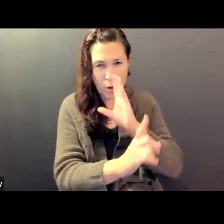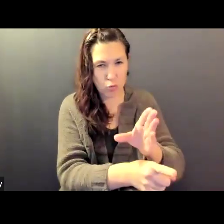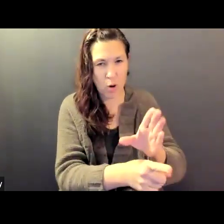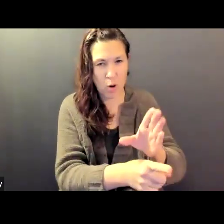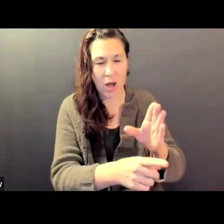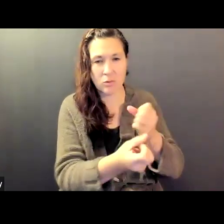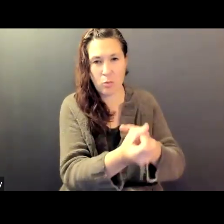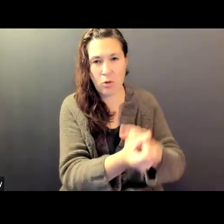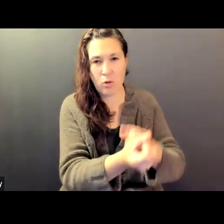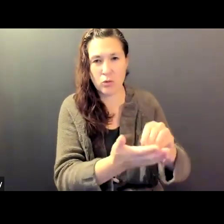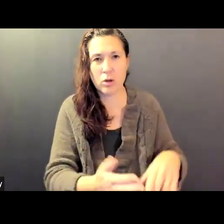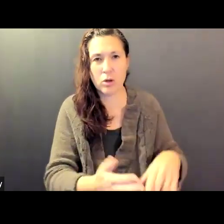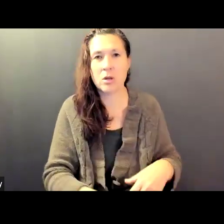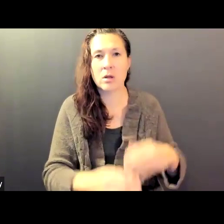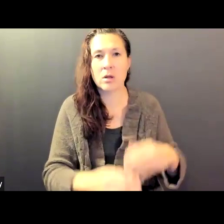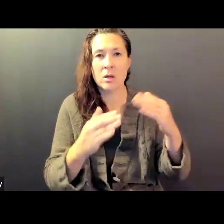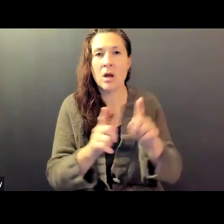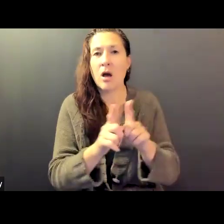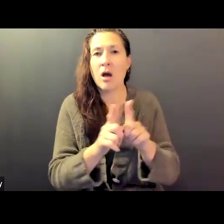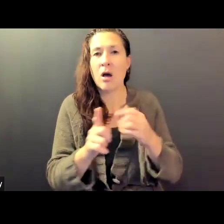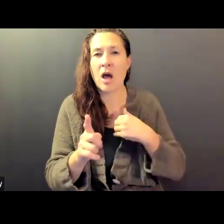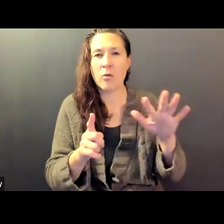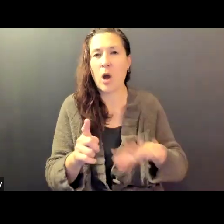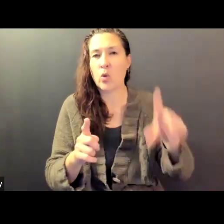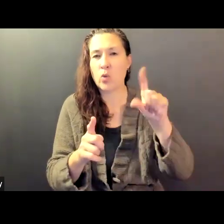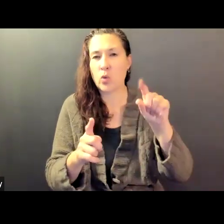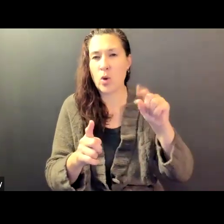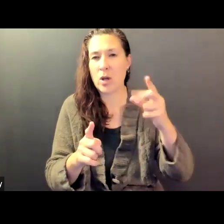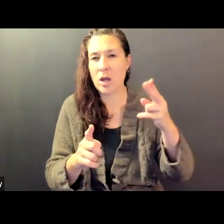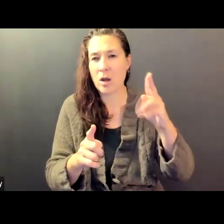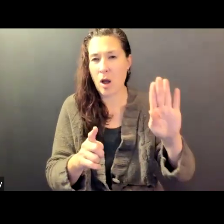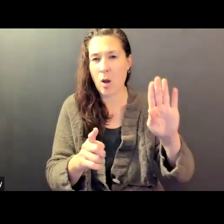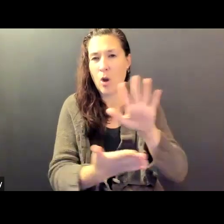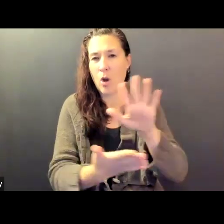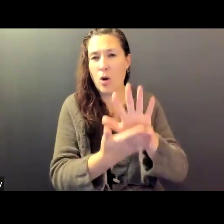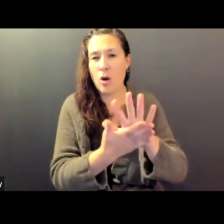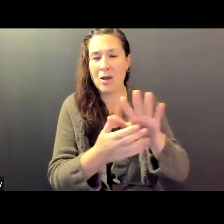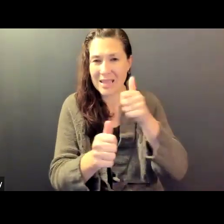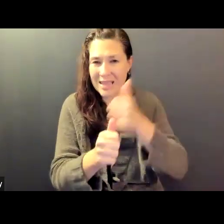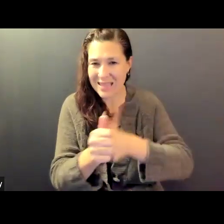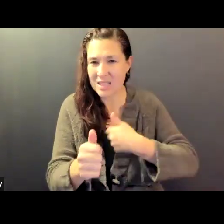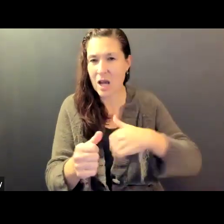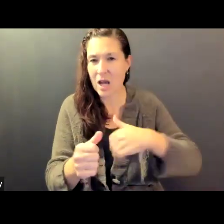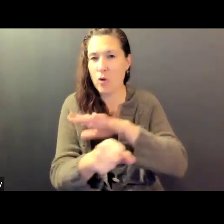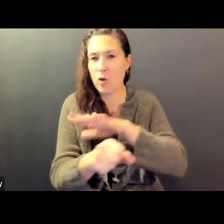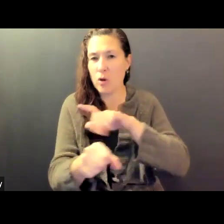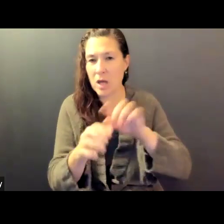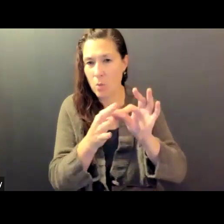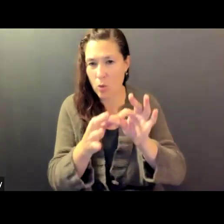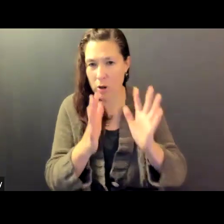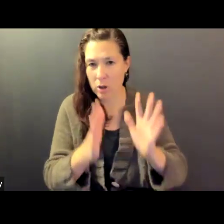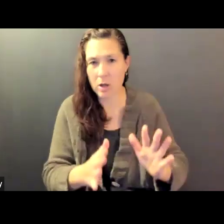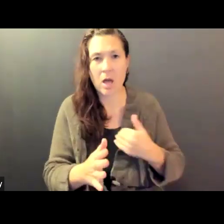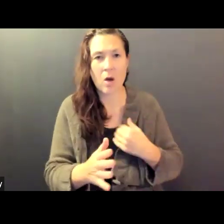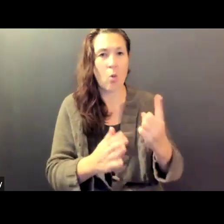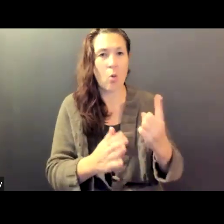that we're very excited that we now are up to 20 hub schools, all with full-time coordinators and 1 citywide coordinator